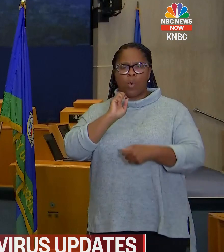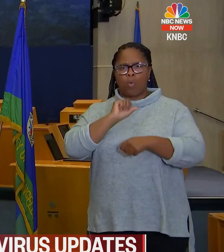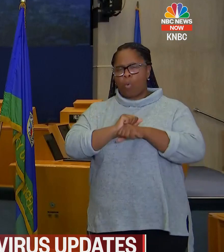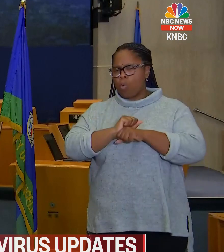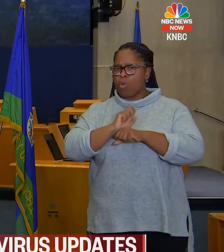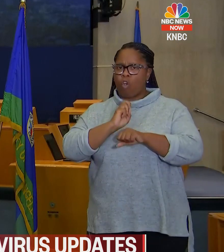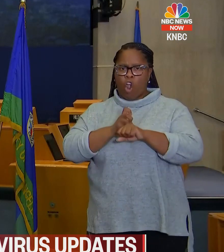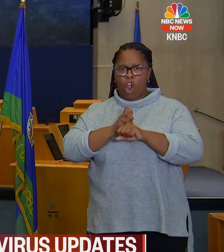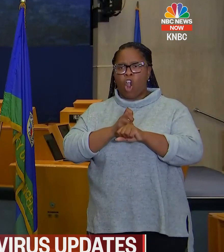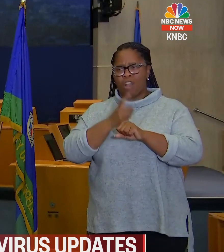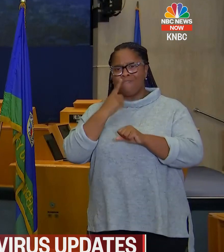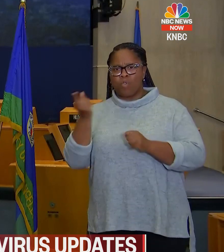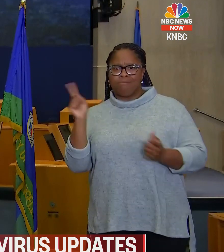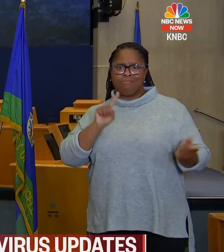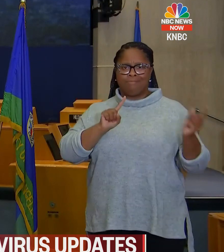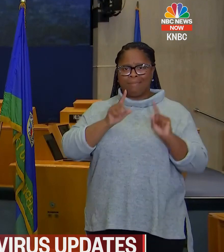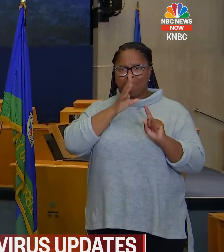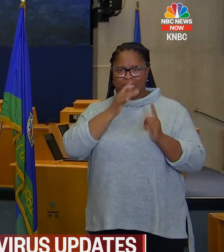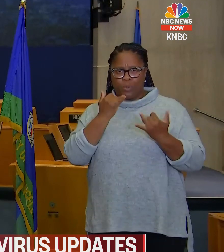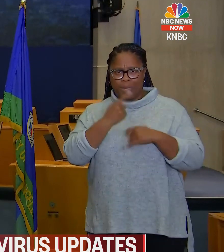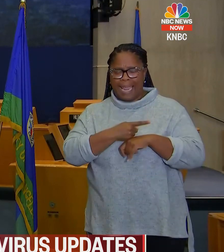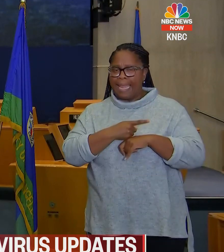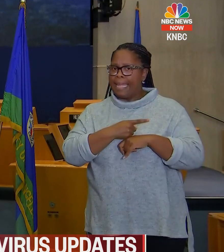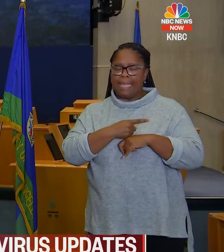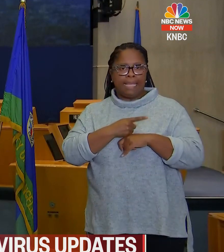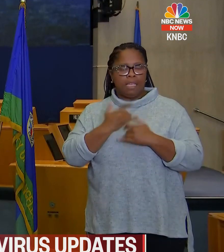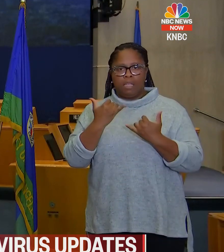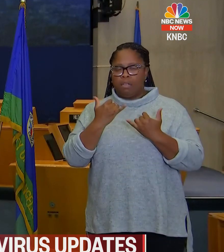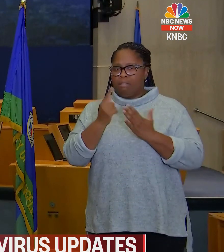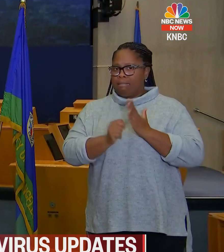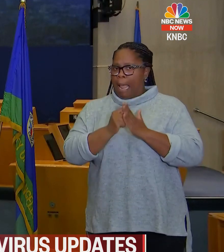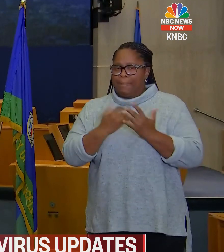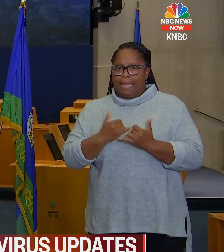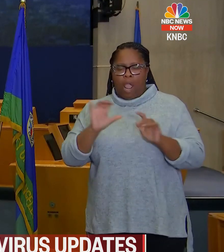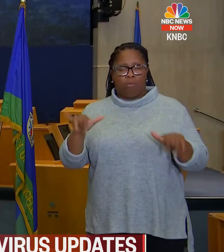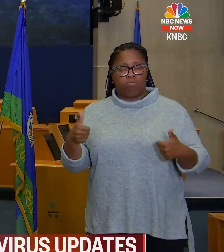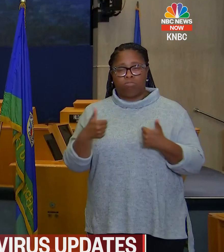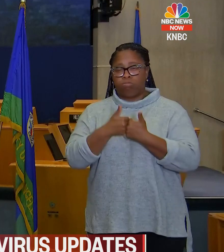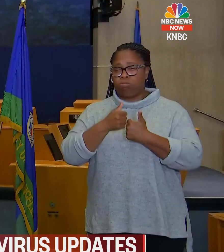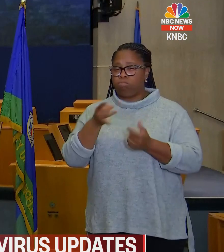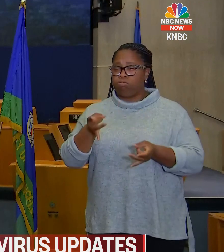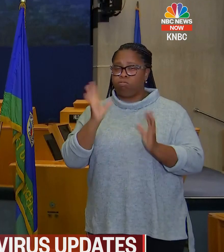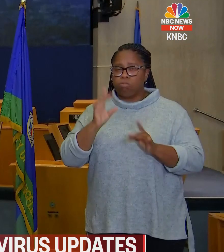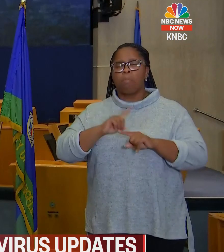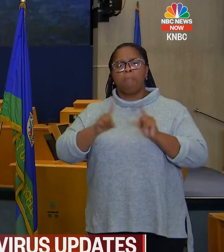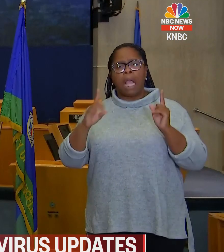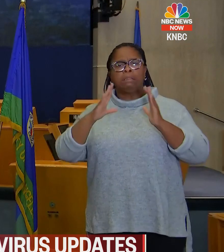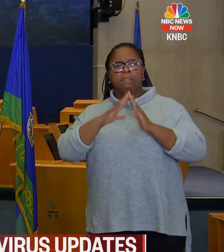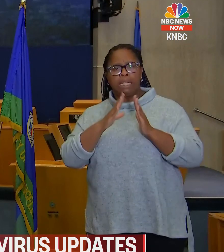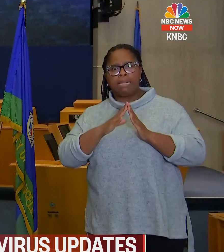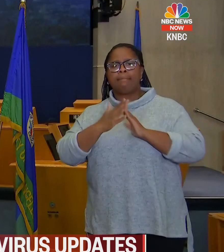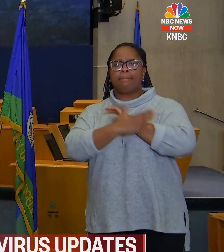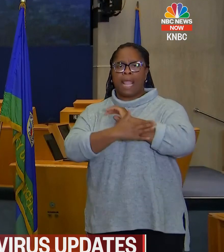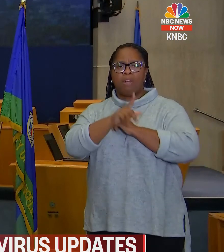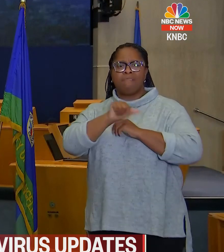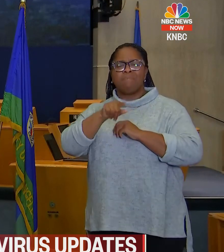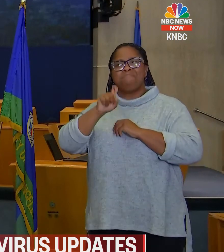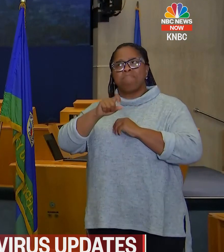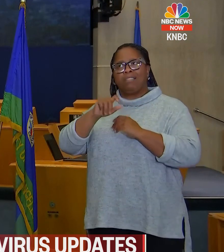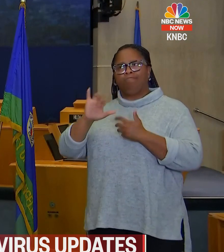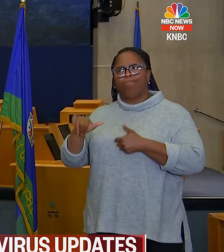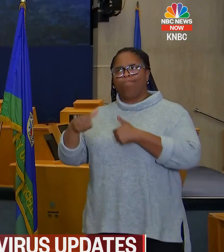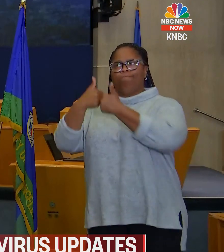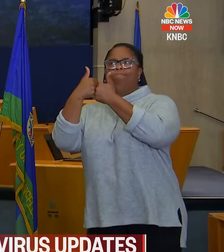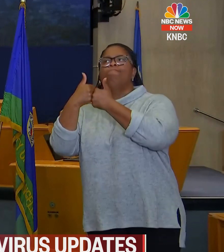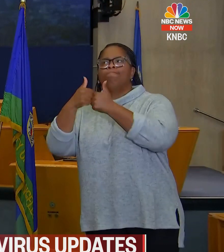today. These are extremely challenging times, but the city and the county of Los Angeles must meet that challenge head